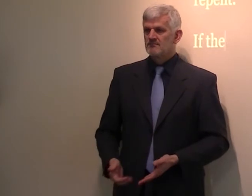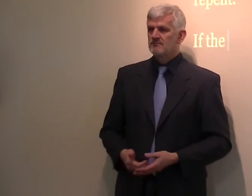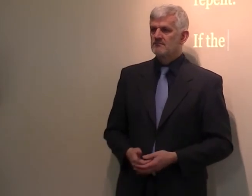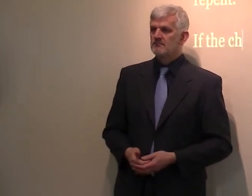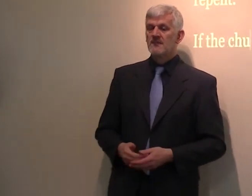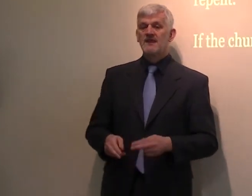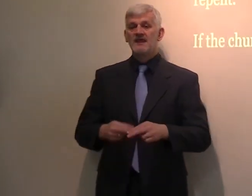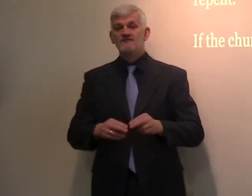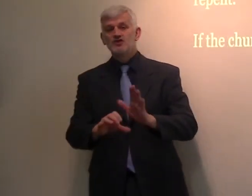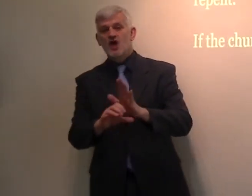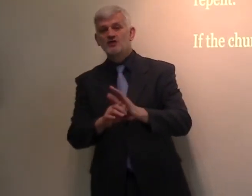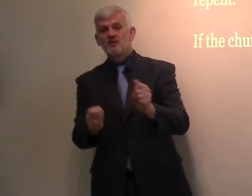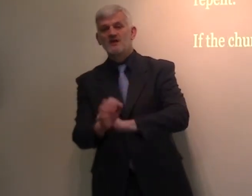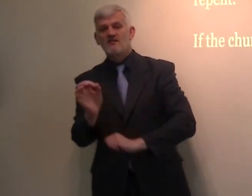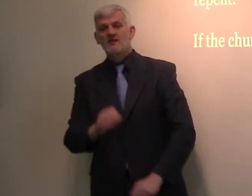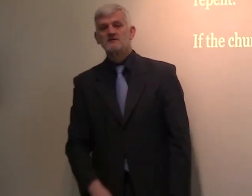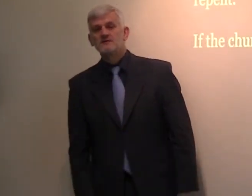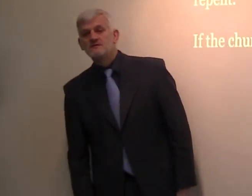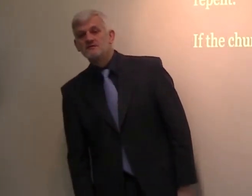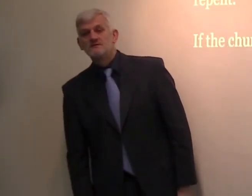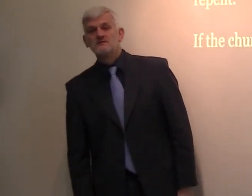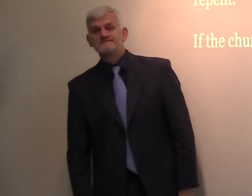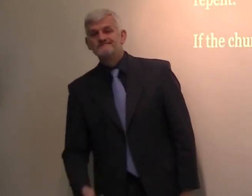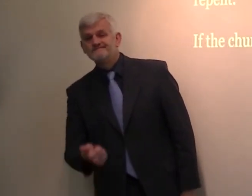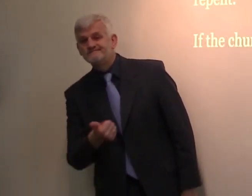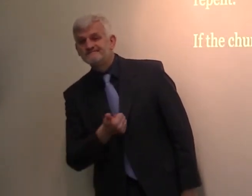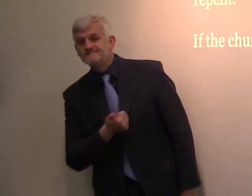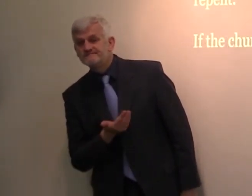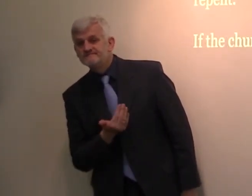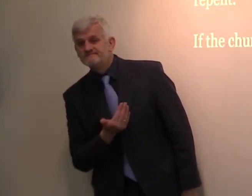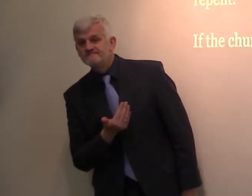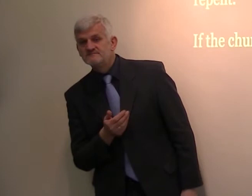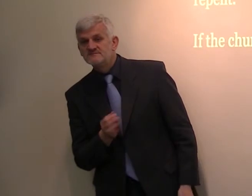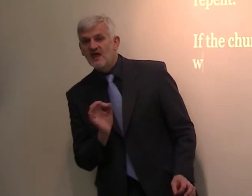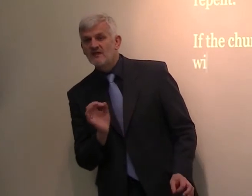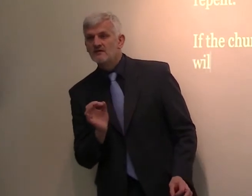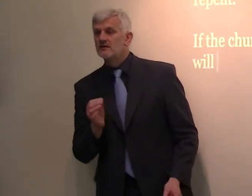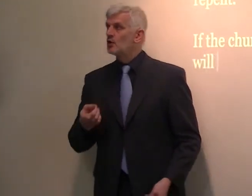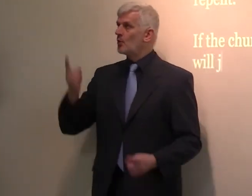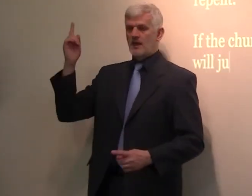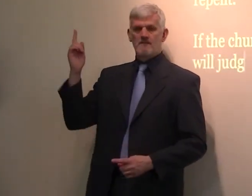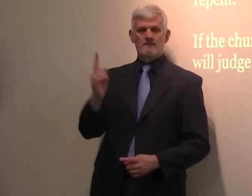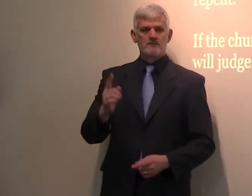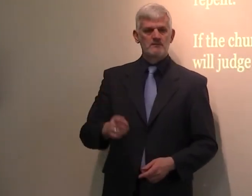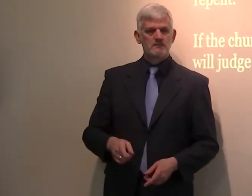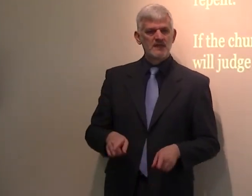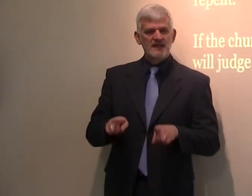come to judge the church unexpectedly, like a thief. A thief will not send you a text. He will not send you a